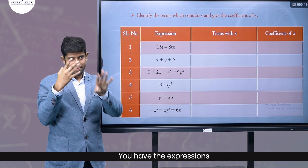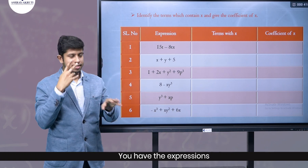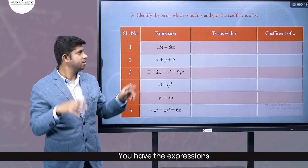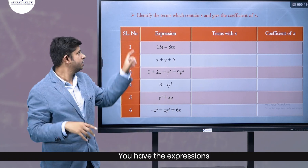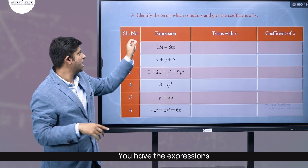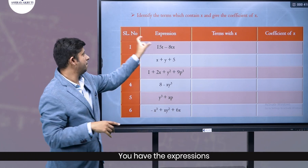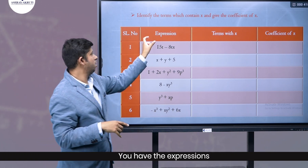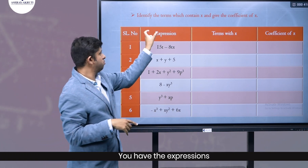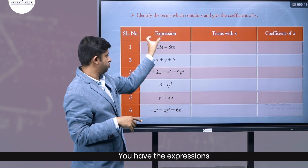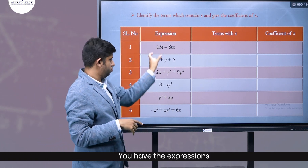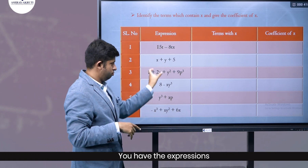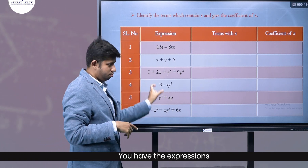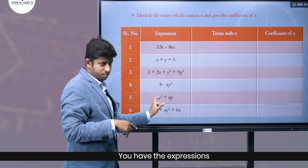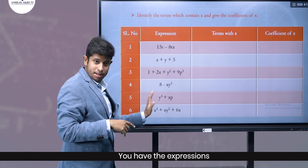We have the expressions.